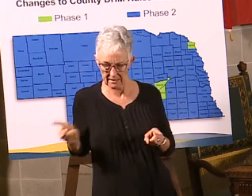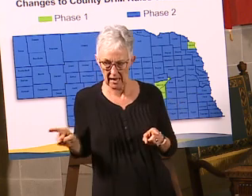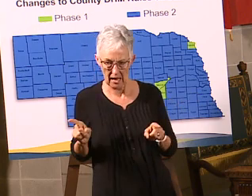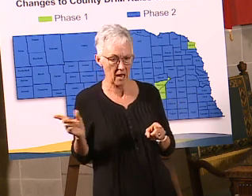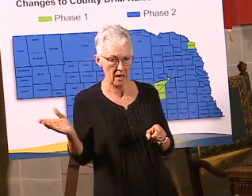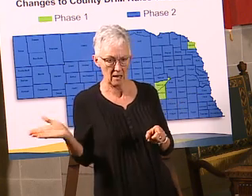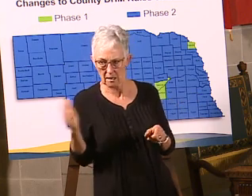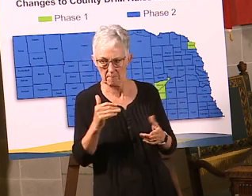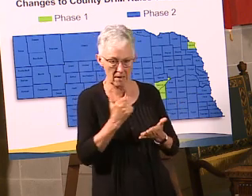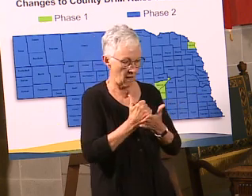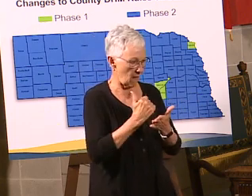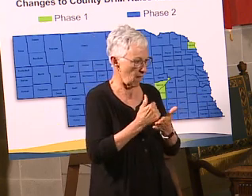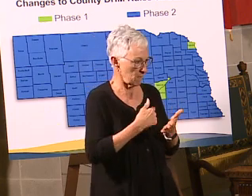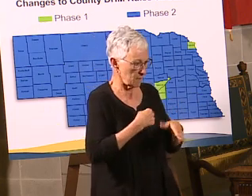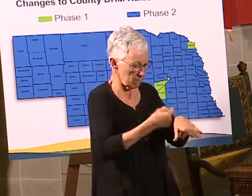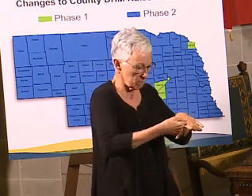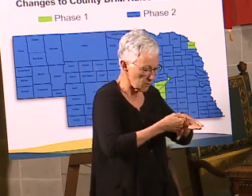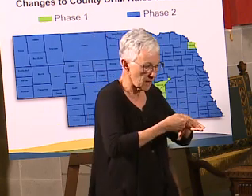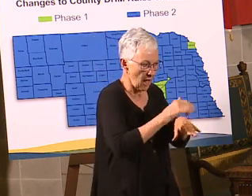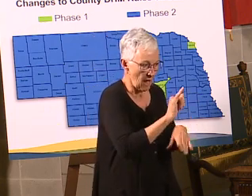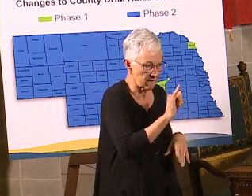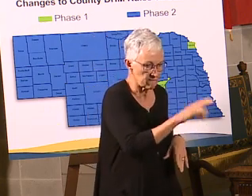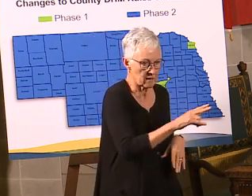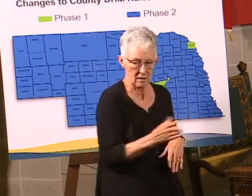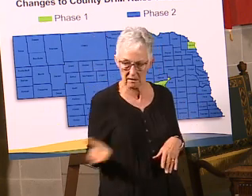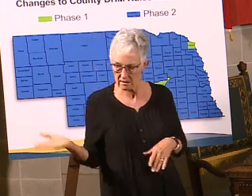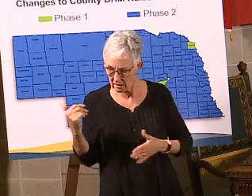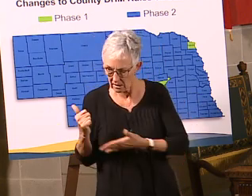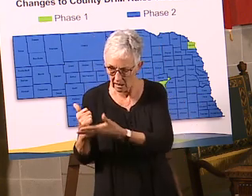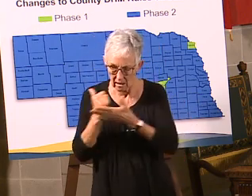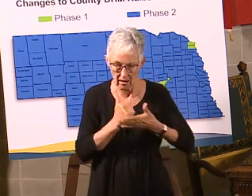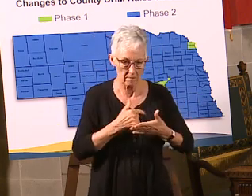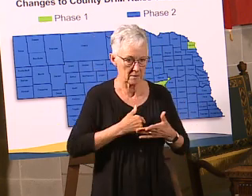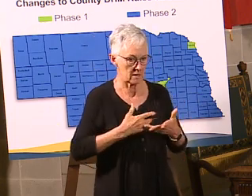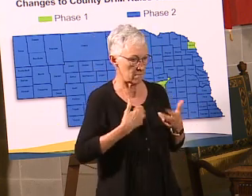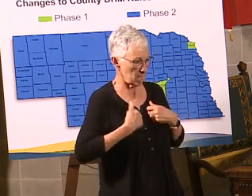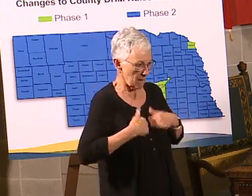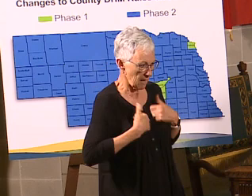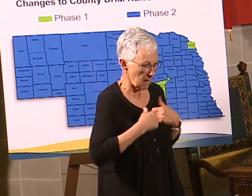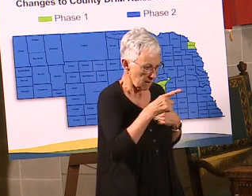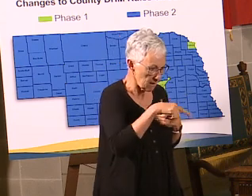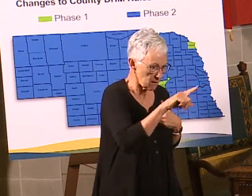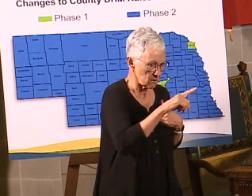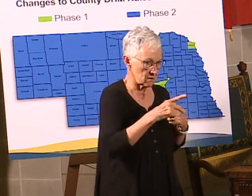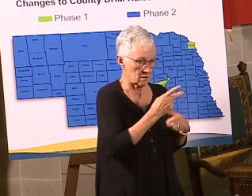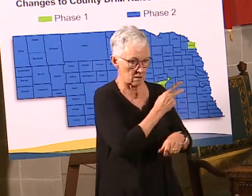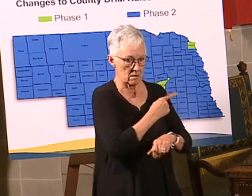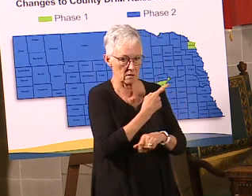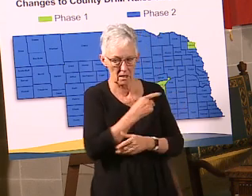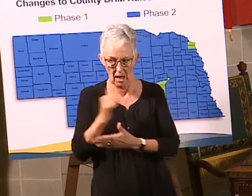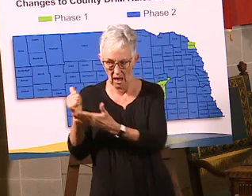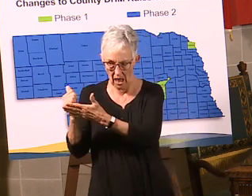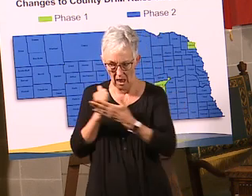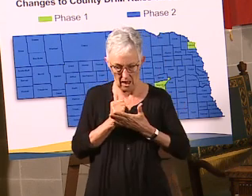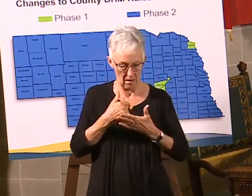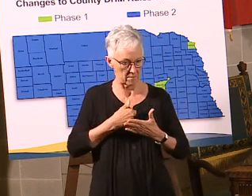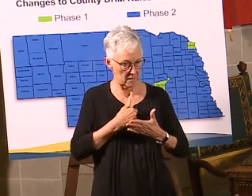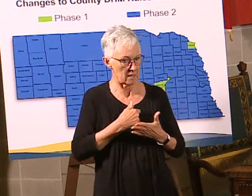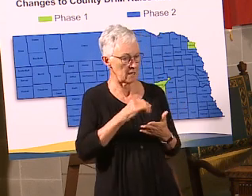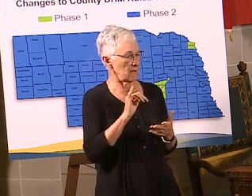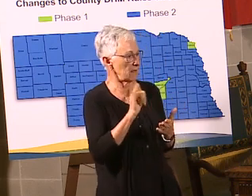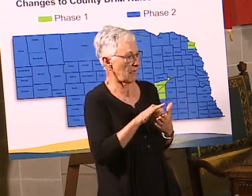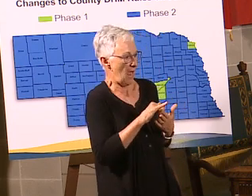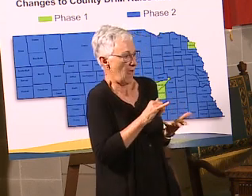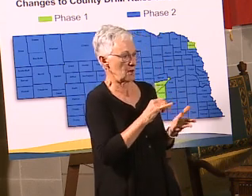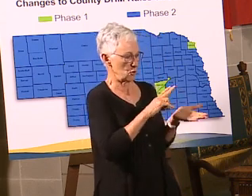drips, but getting help to turn patients, to bathe patients, help with things that nurses really aren't required necessary